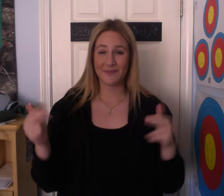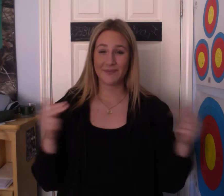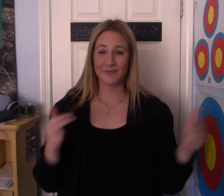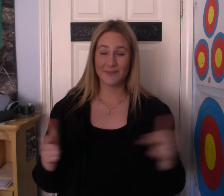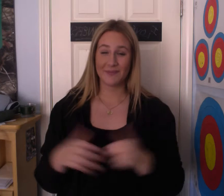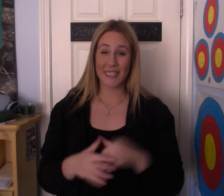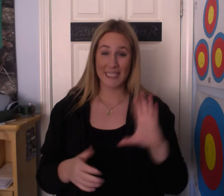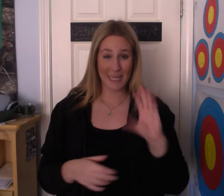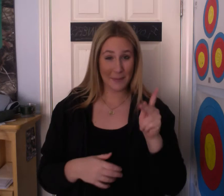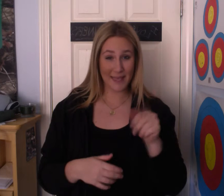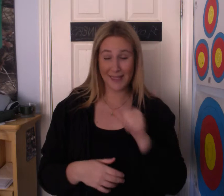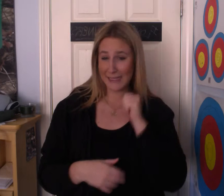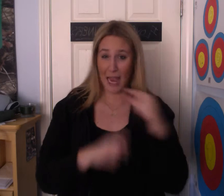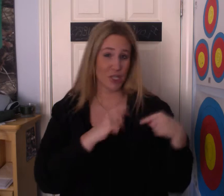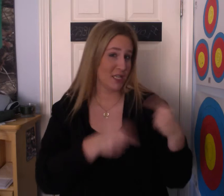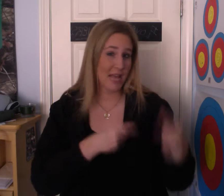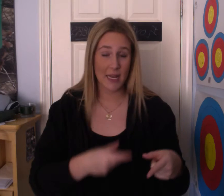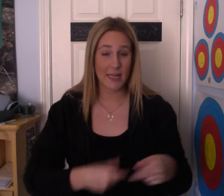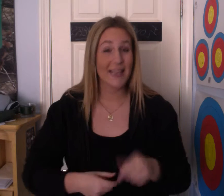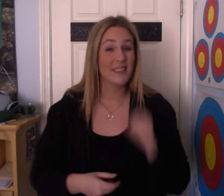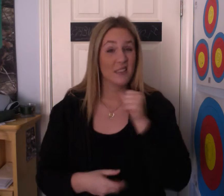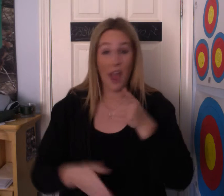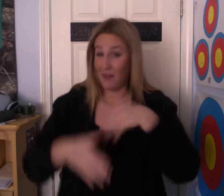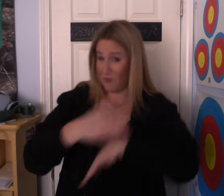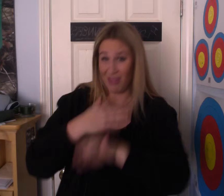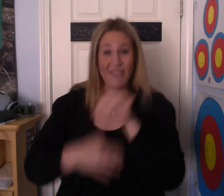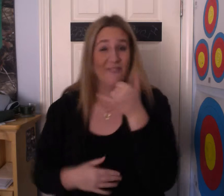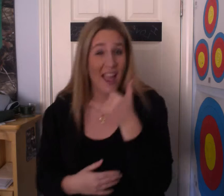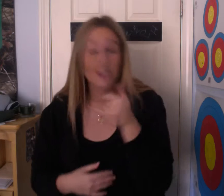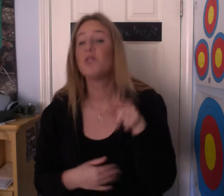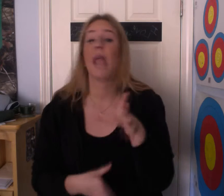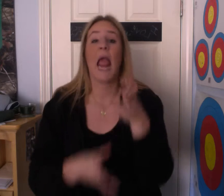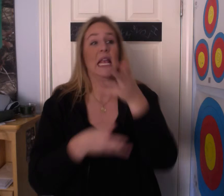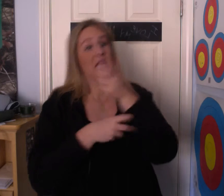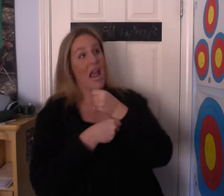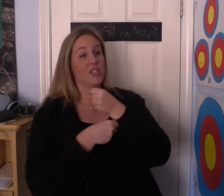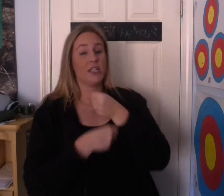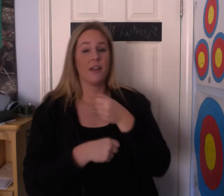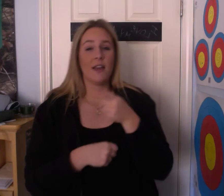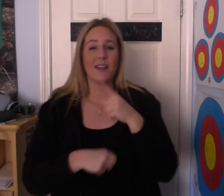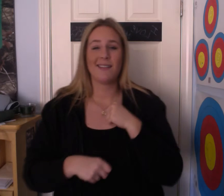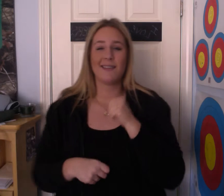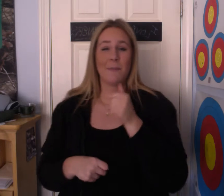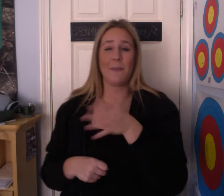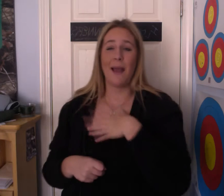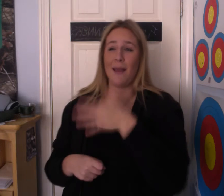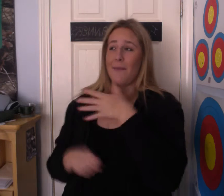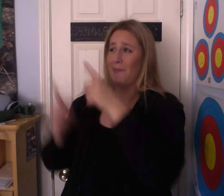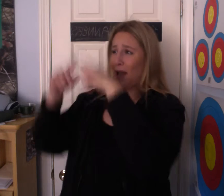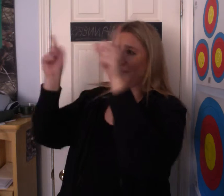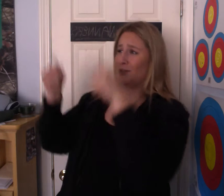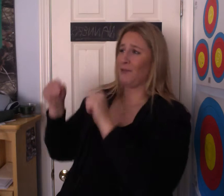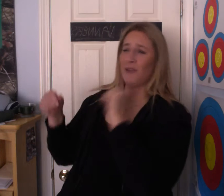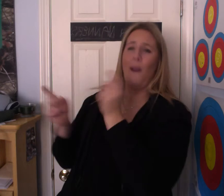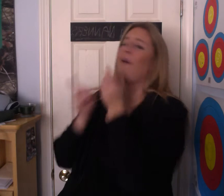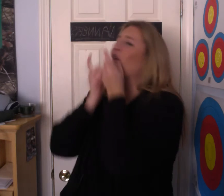CP is not genetic. It's not a birth defect. You can't catch it. No one put a curse on my mother's uterus,